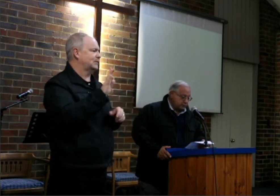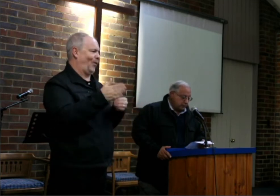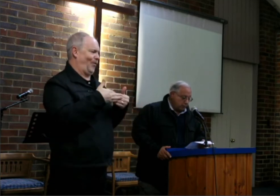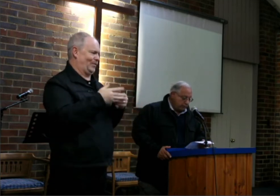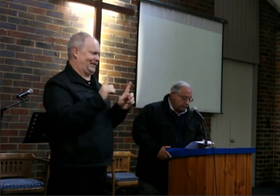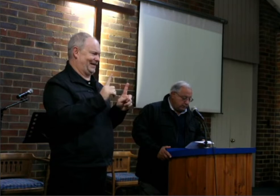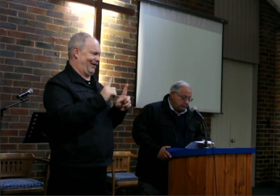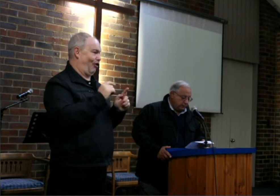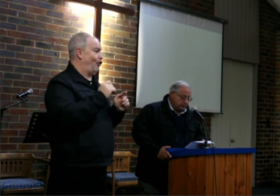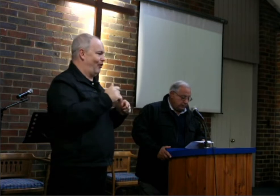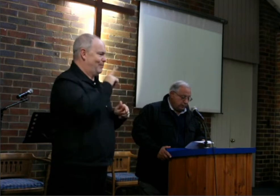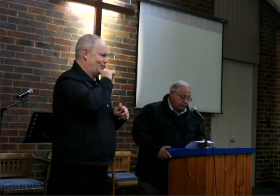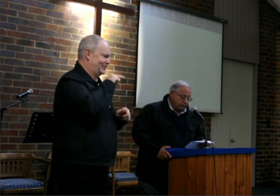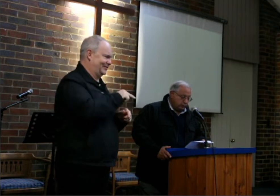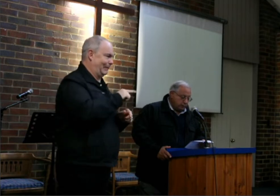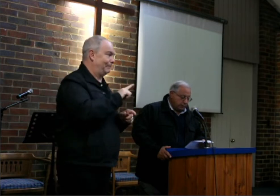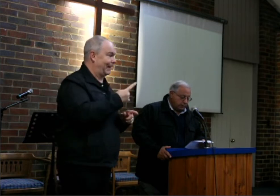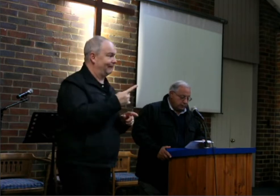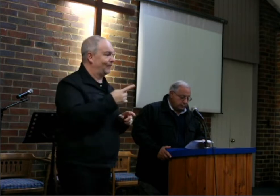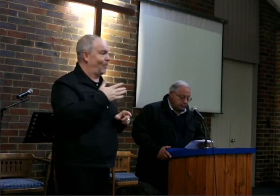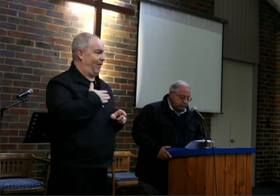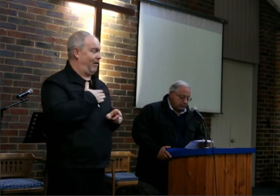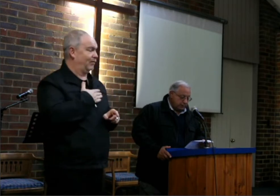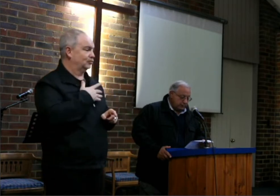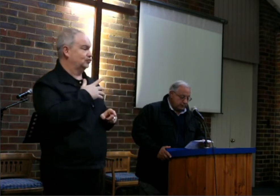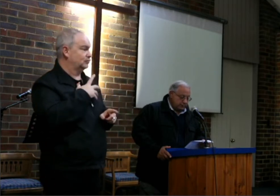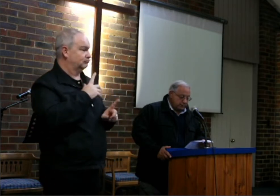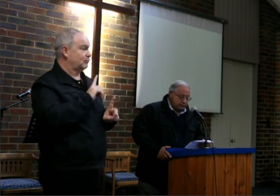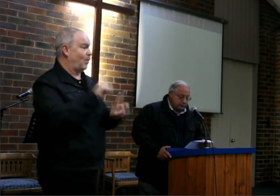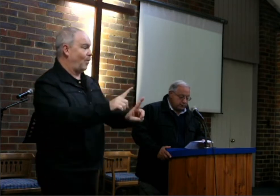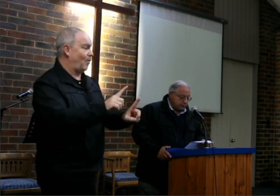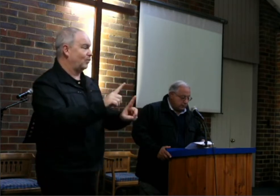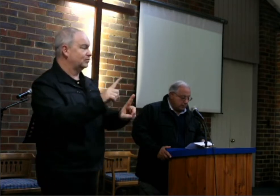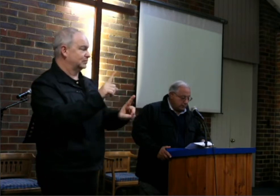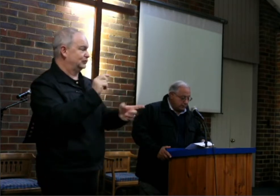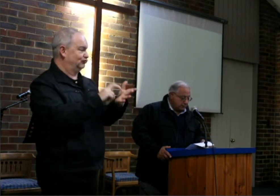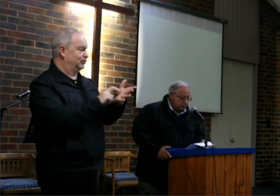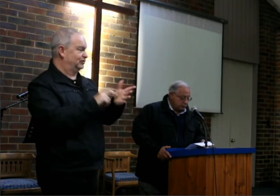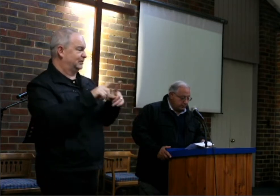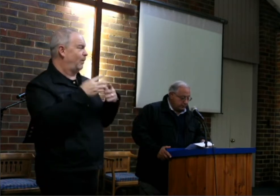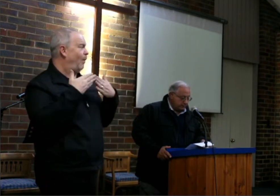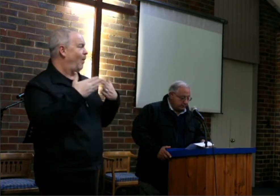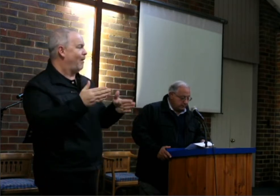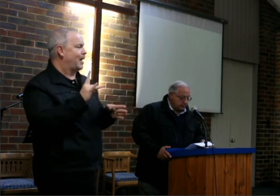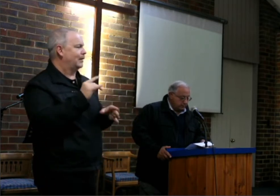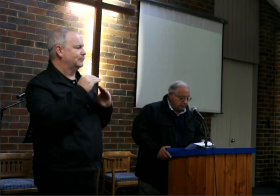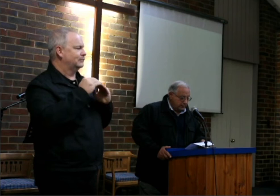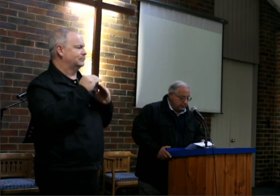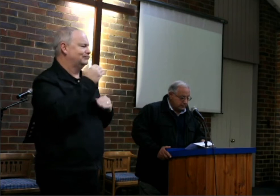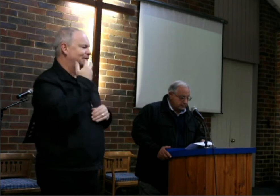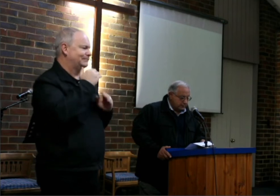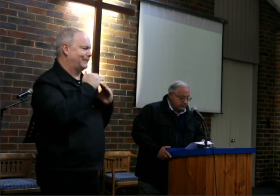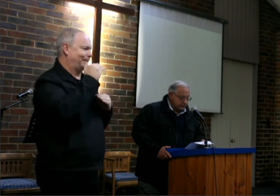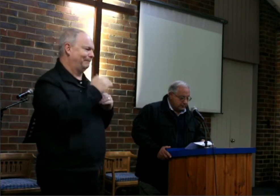closed. However, if you would like to attend, the registration are still open.